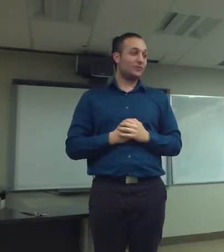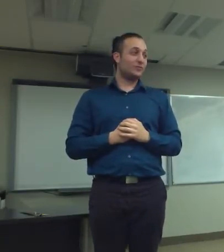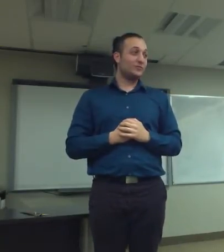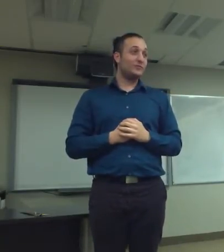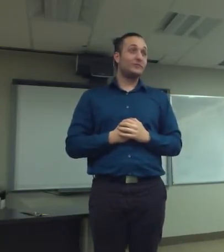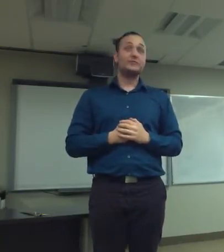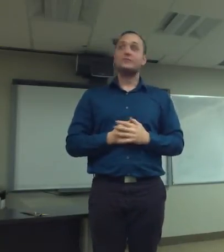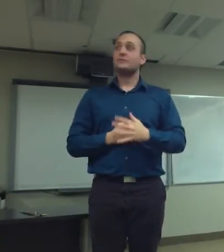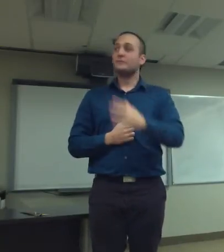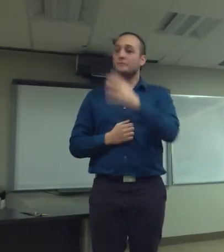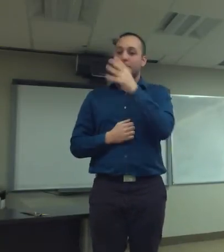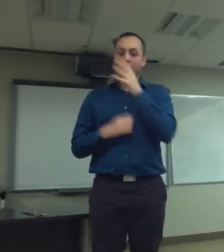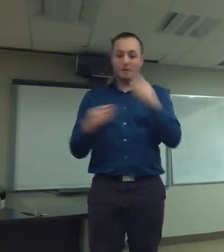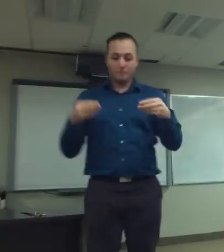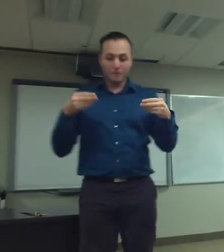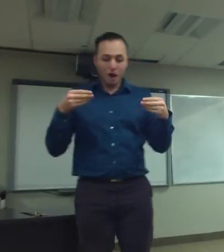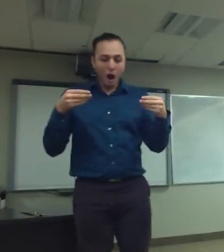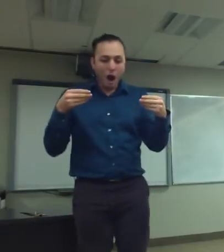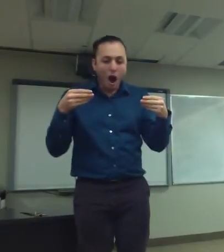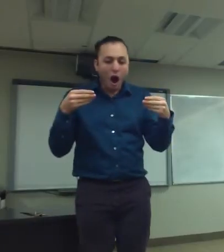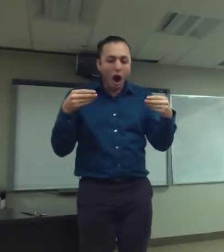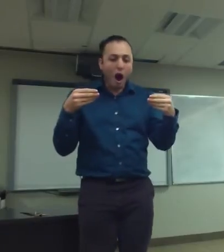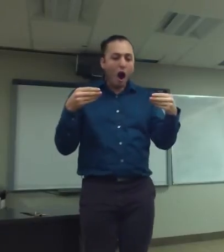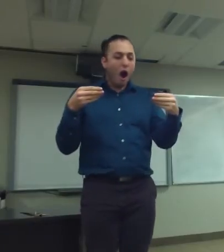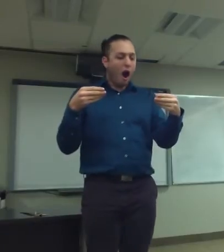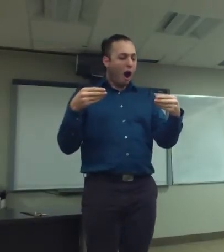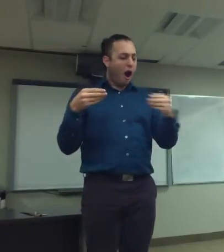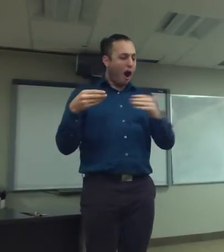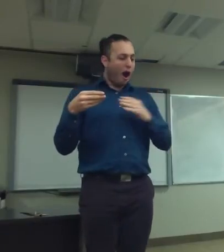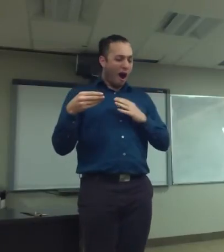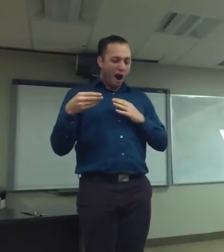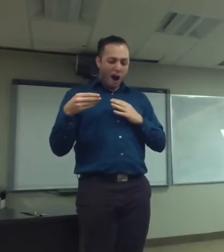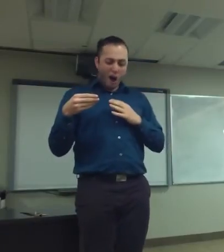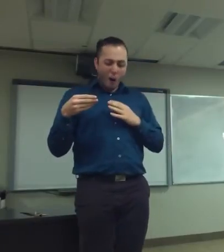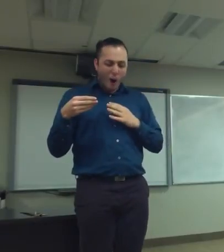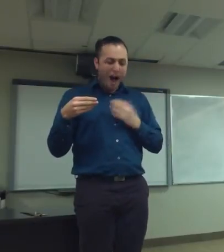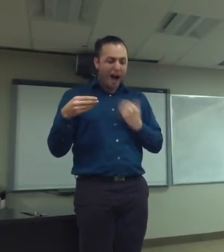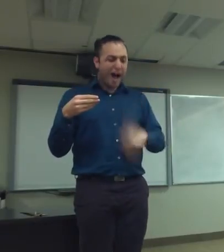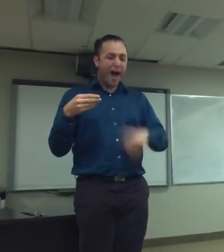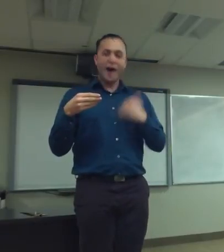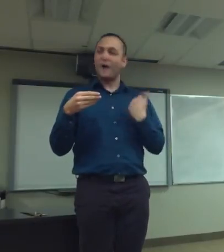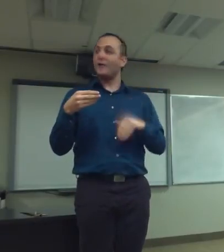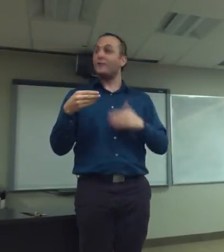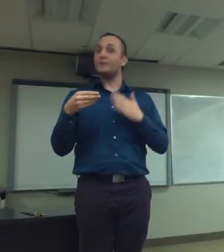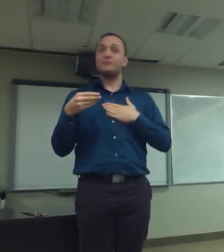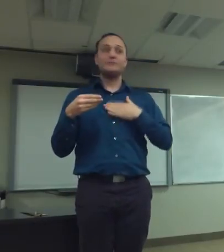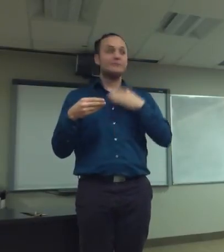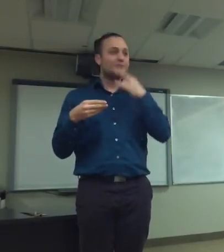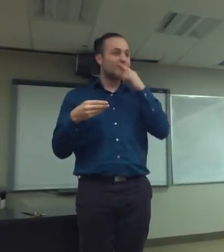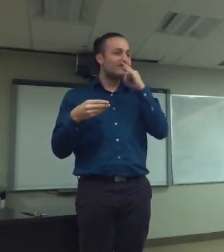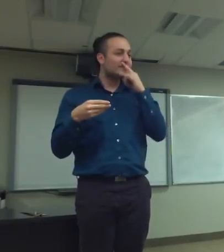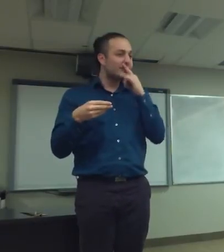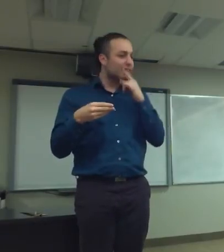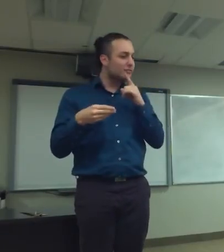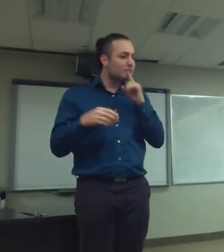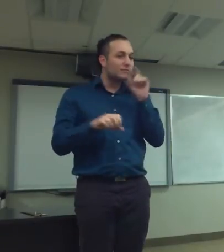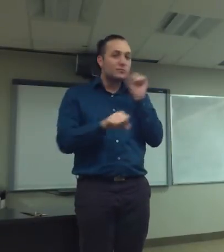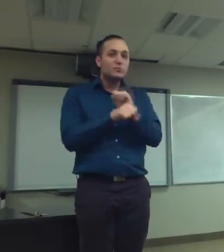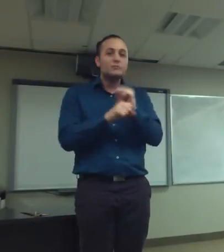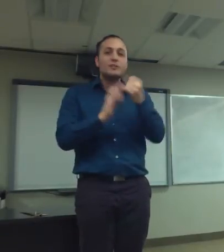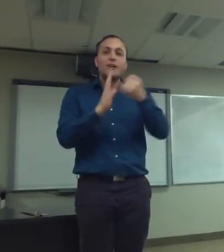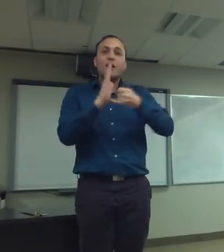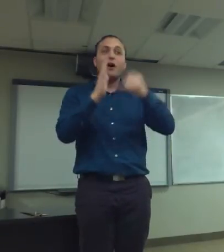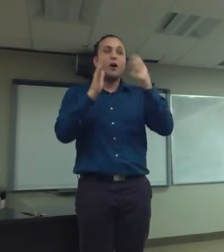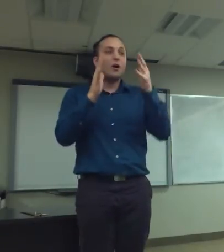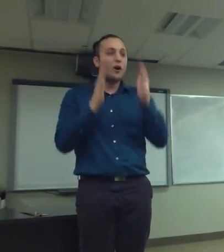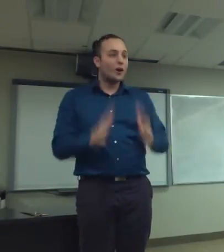Her mother was amazed. She said, "Wow, my kid is an artist."